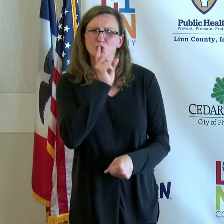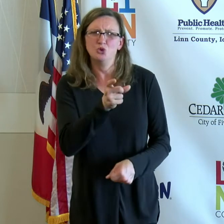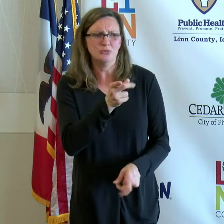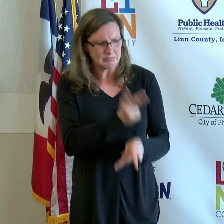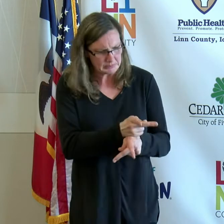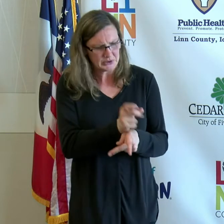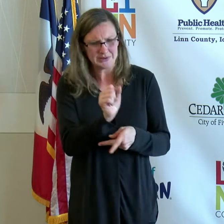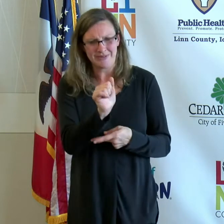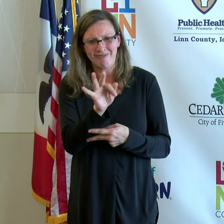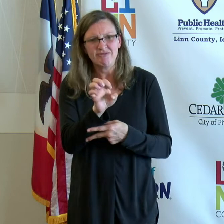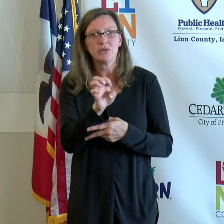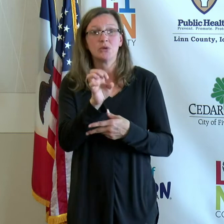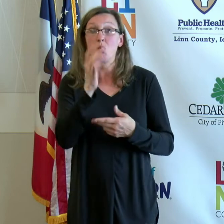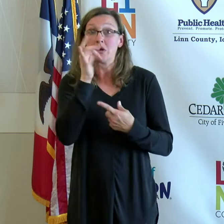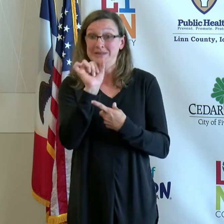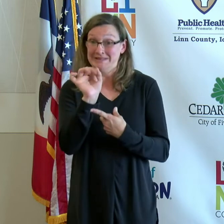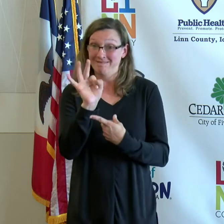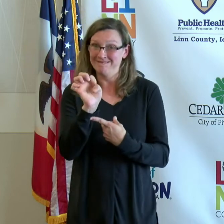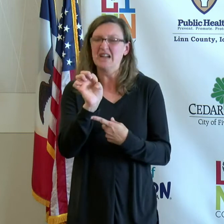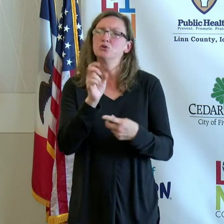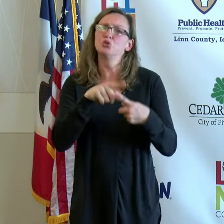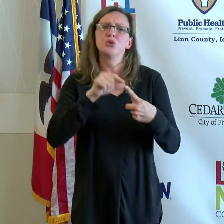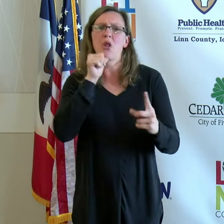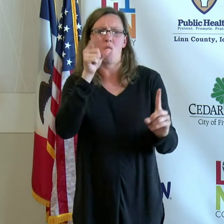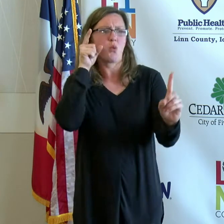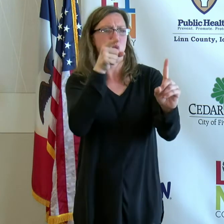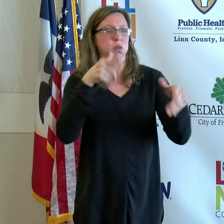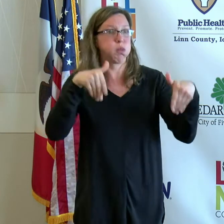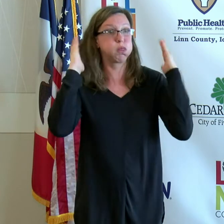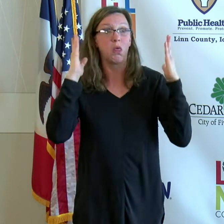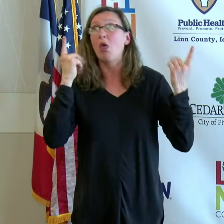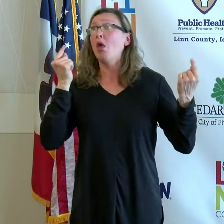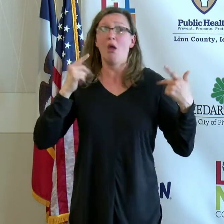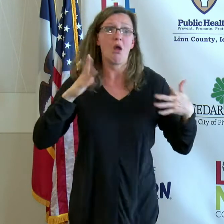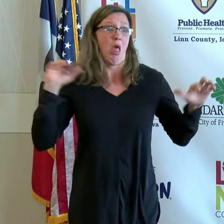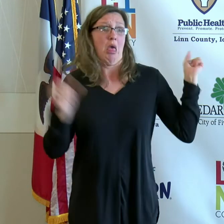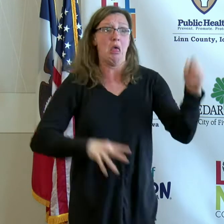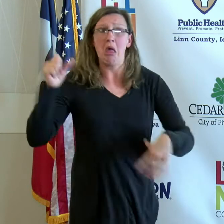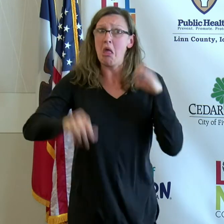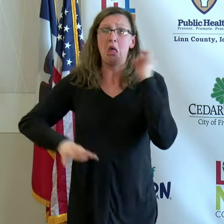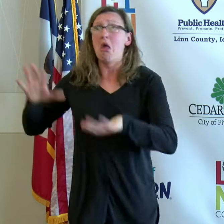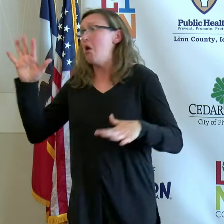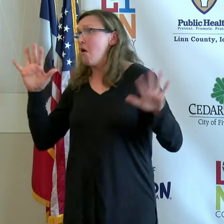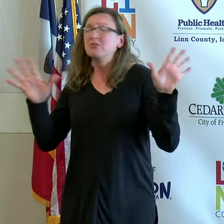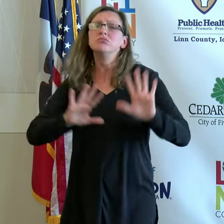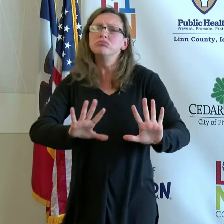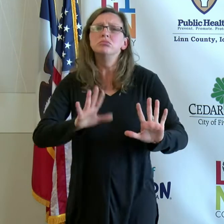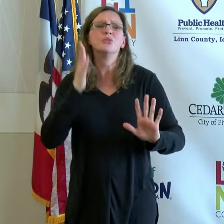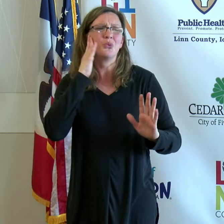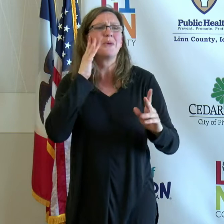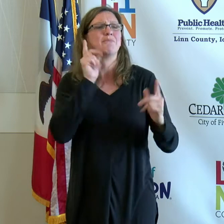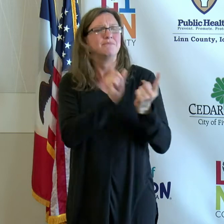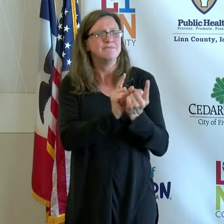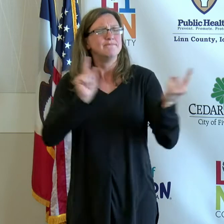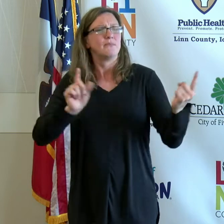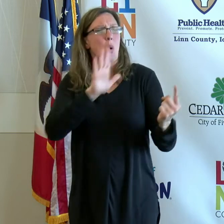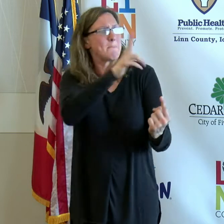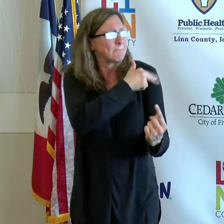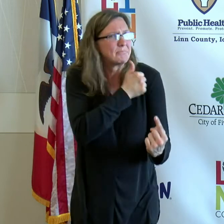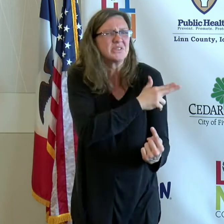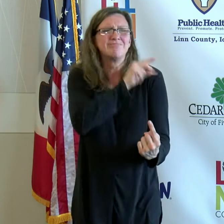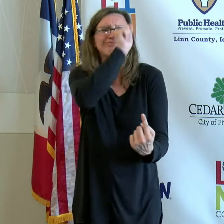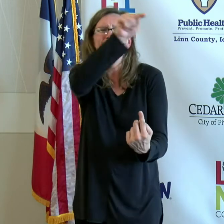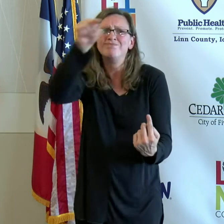out. Just as we're being asked to practice social distancing, stay at home, and be vigilant using our